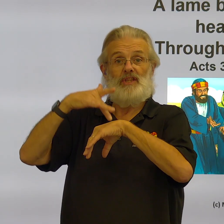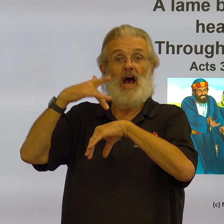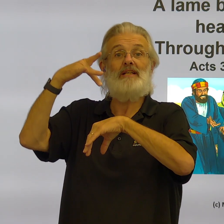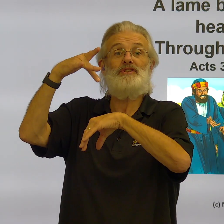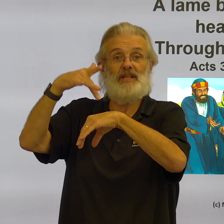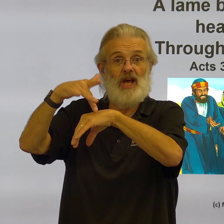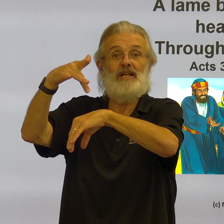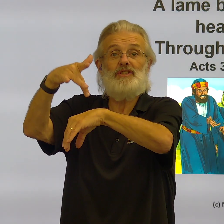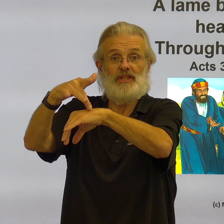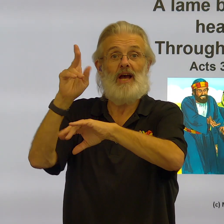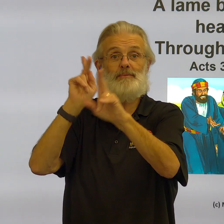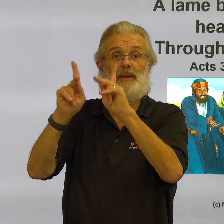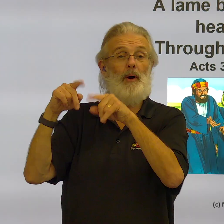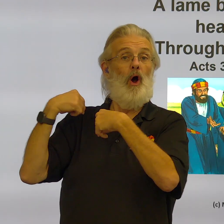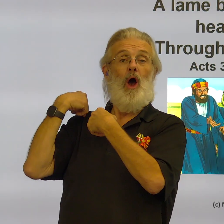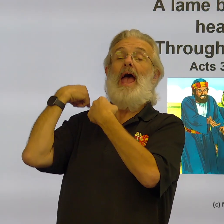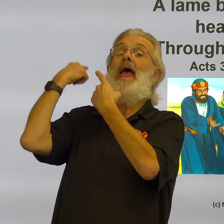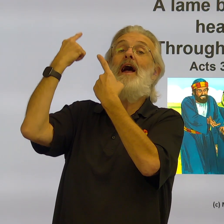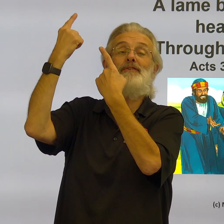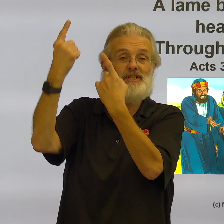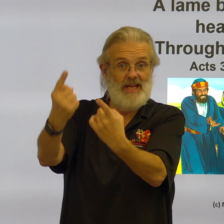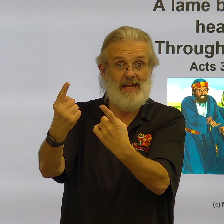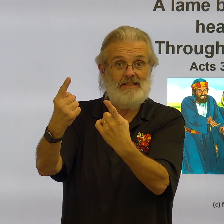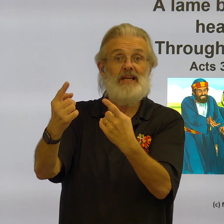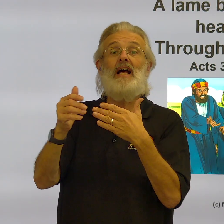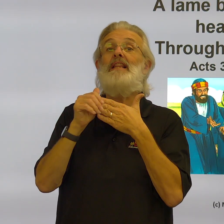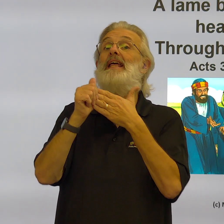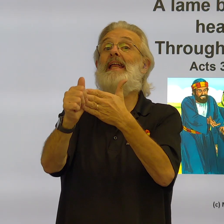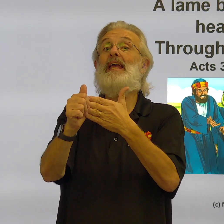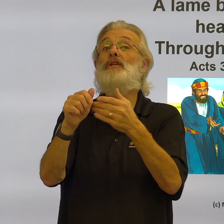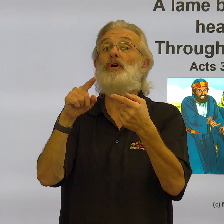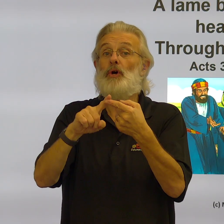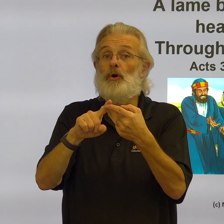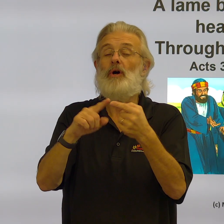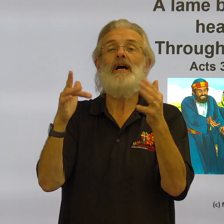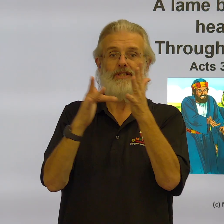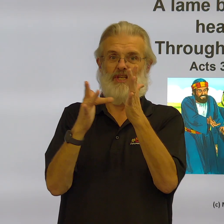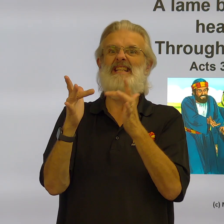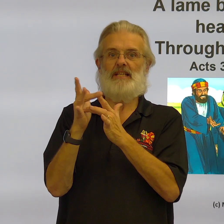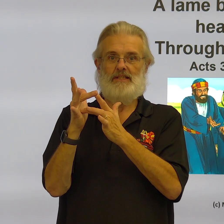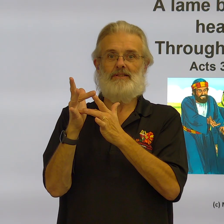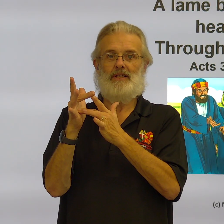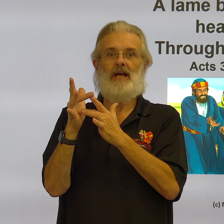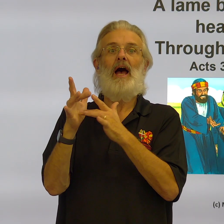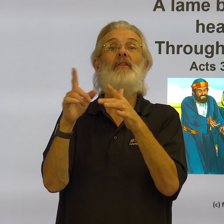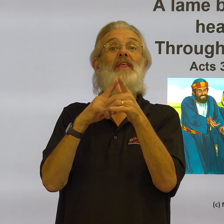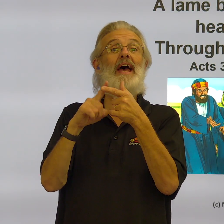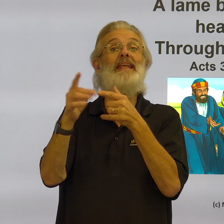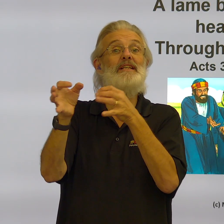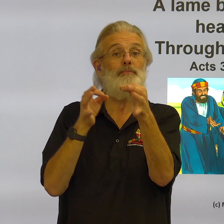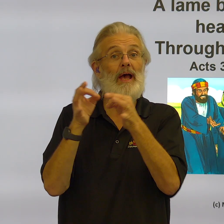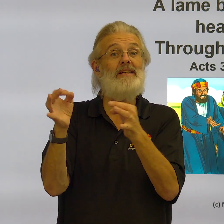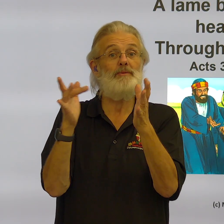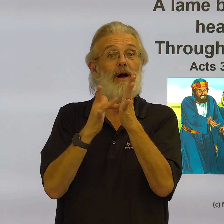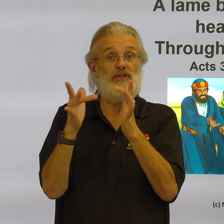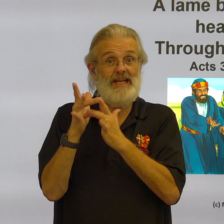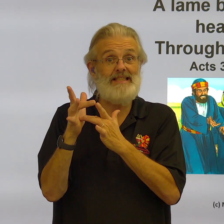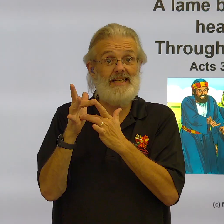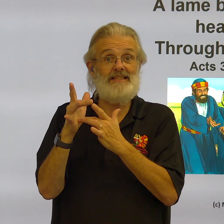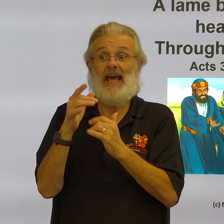touched people ever since, leading to Jesus. And then he explains about Jesus, saying